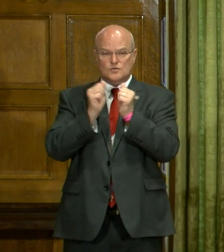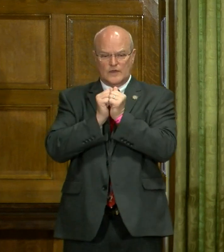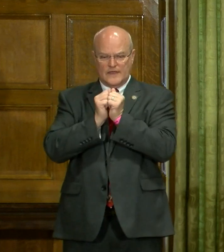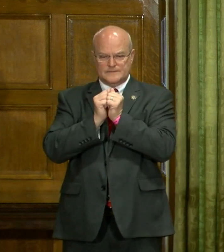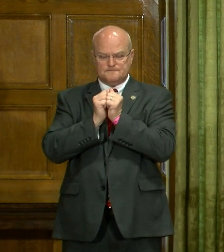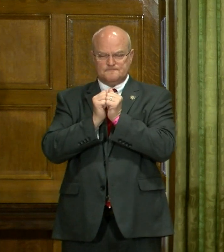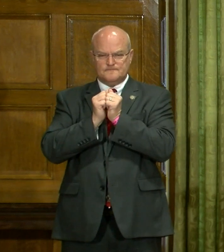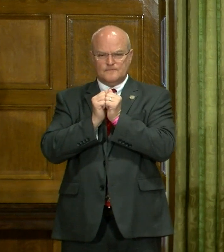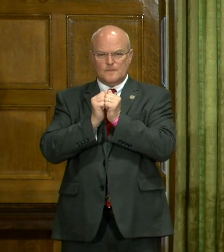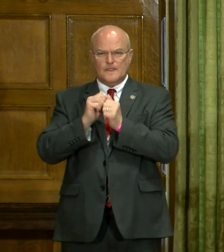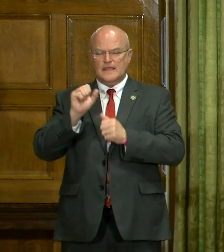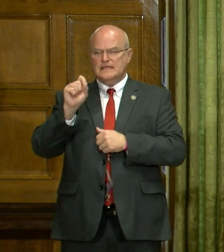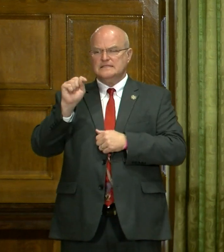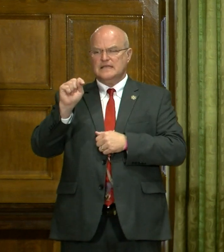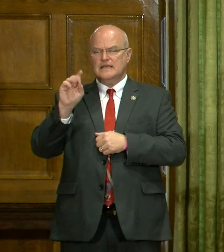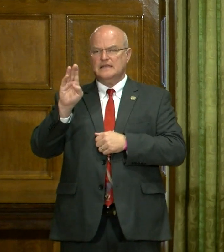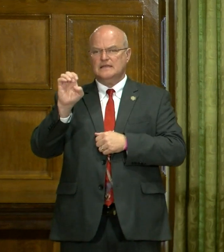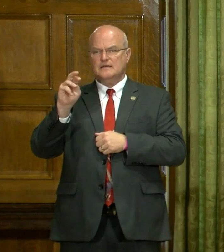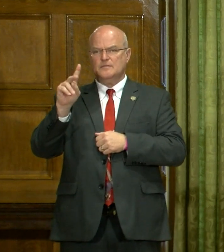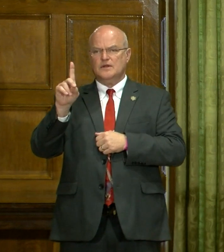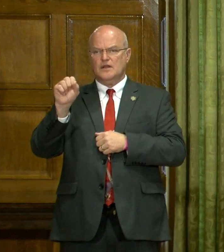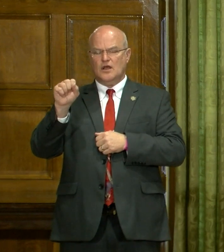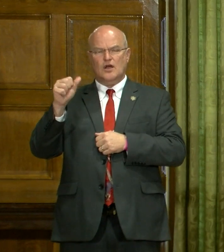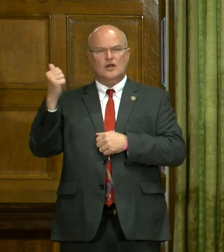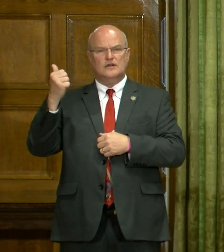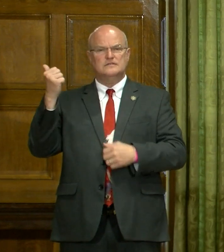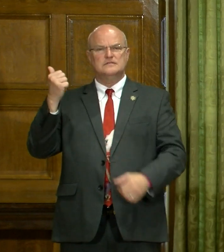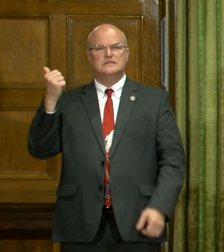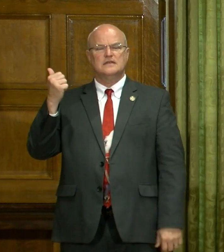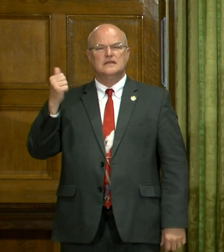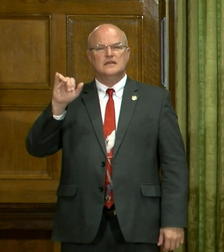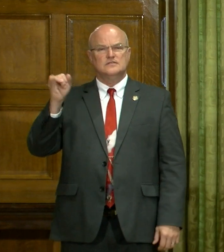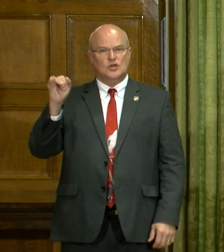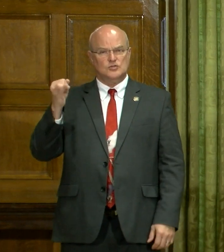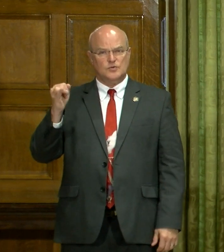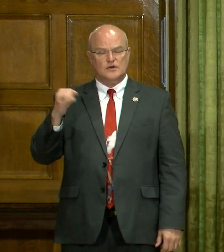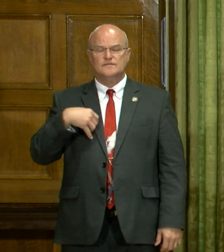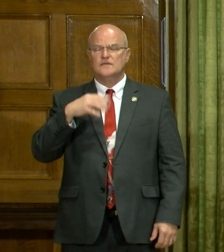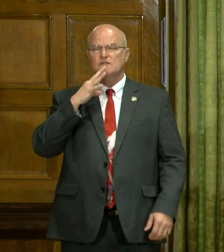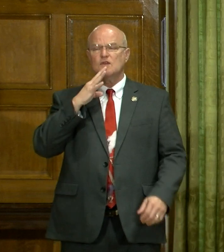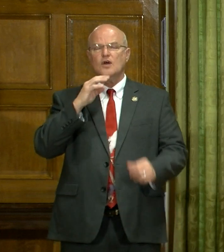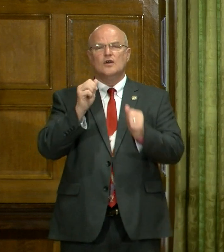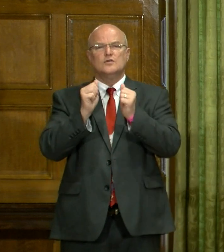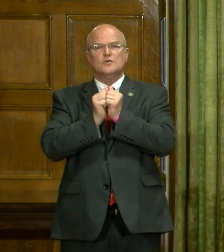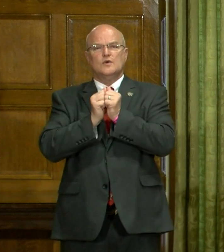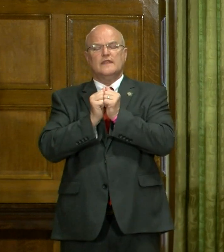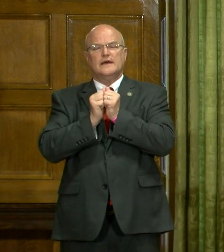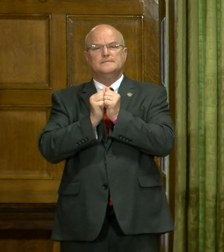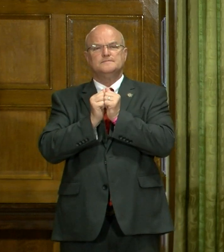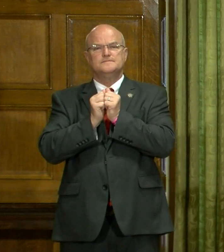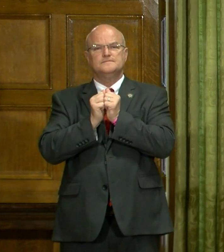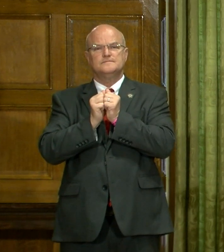to St. Bernard's Hospital in Jonesboro. I've talked to